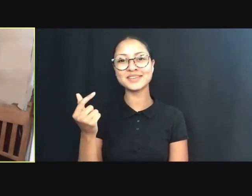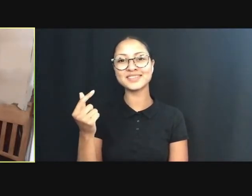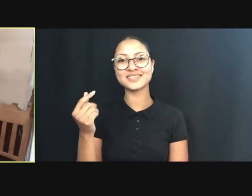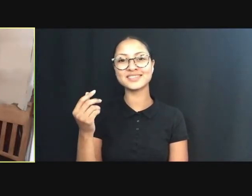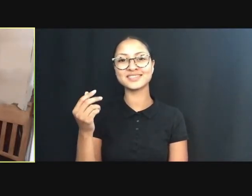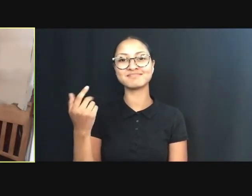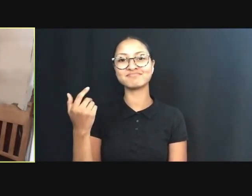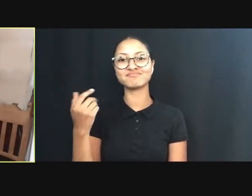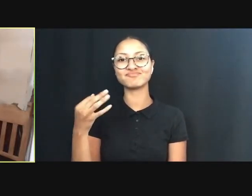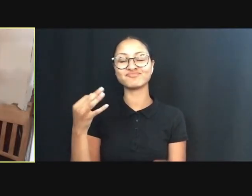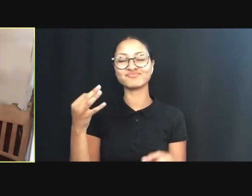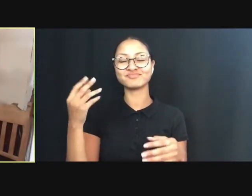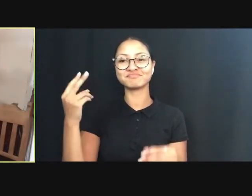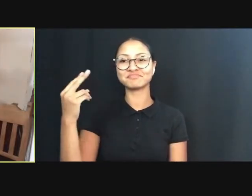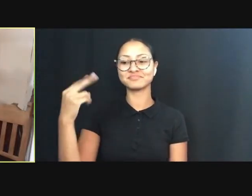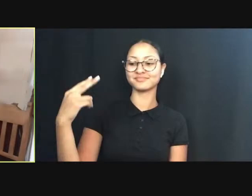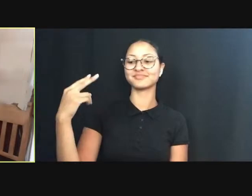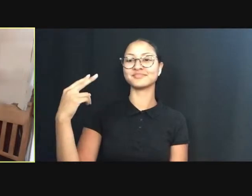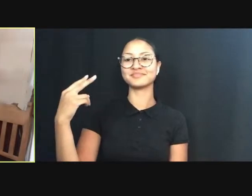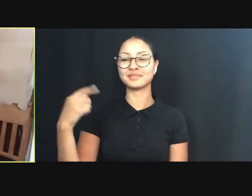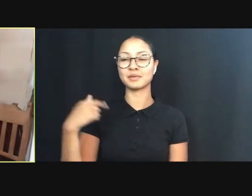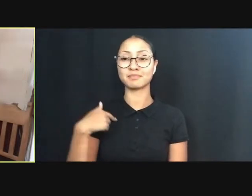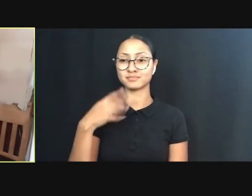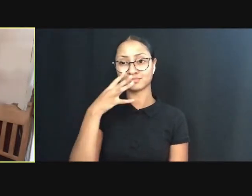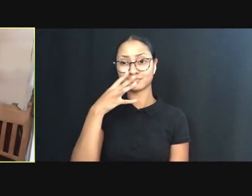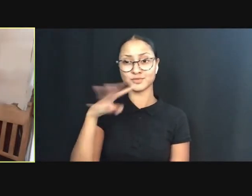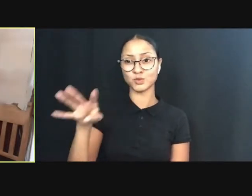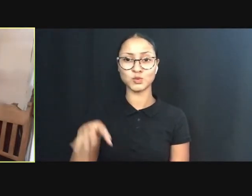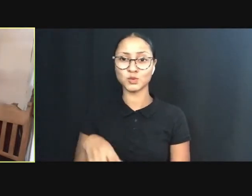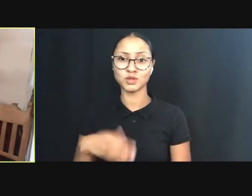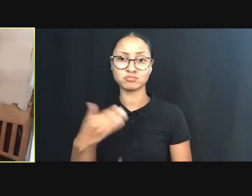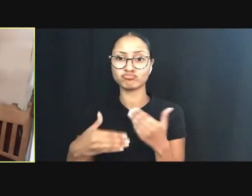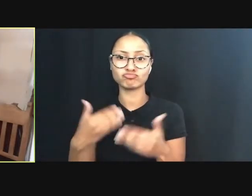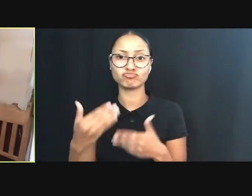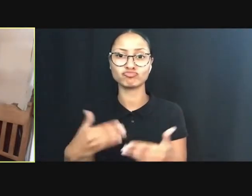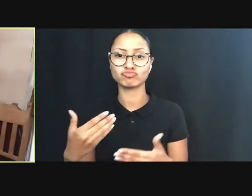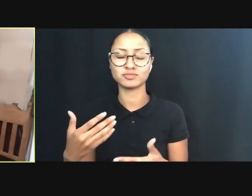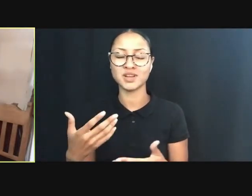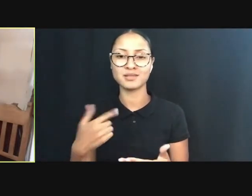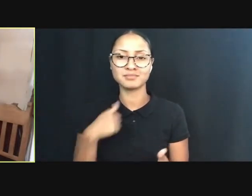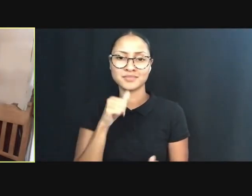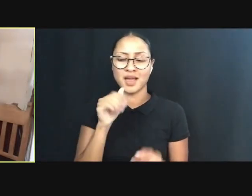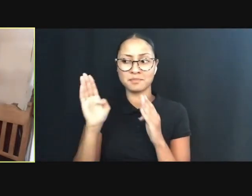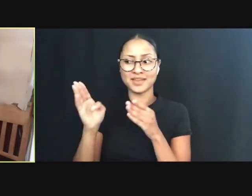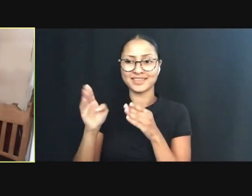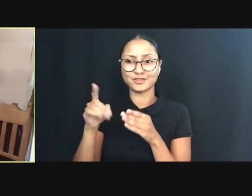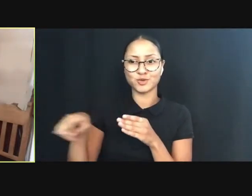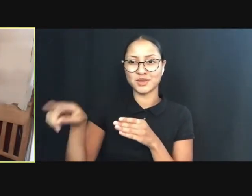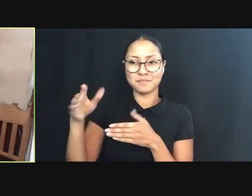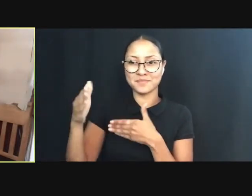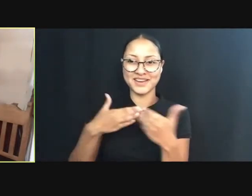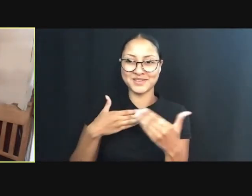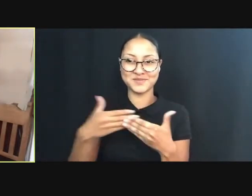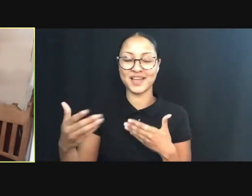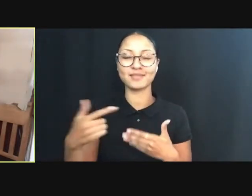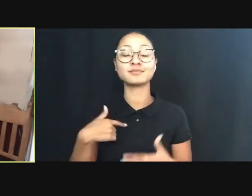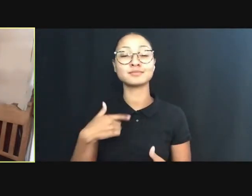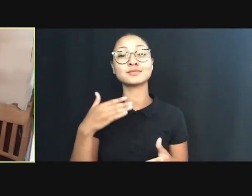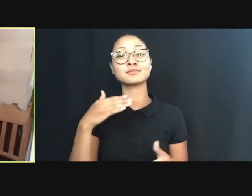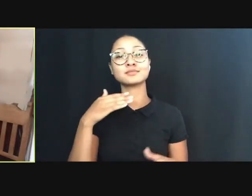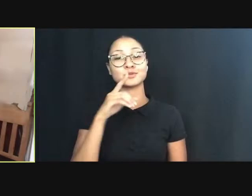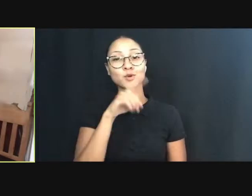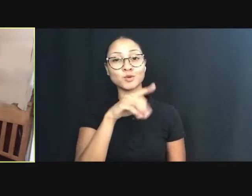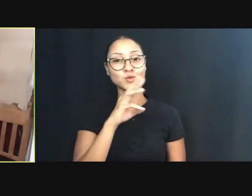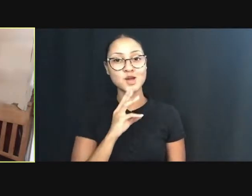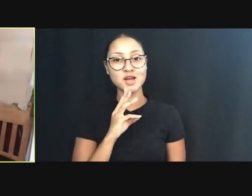people and like go talk. And also I'm not paying attention to them. So I go talk, I give the water